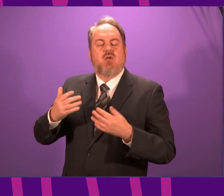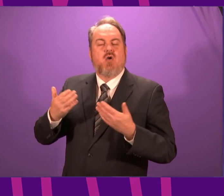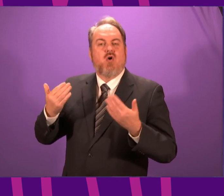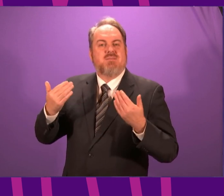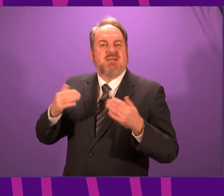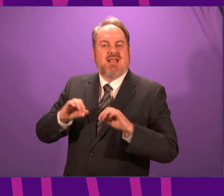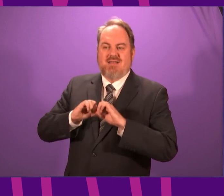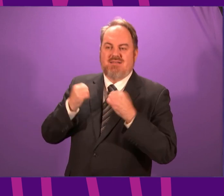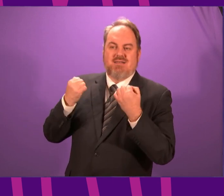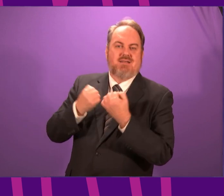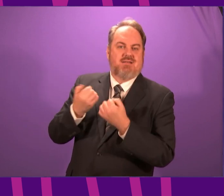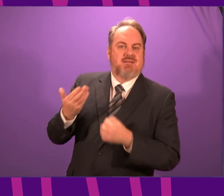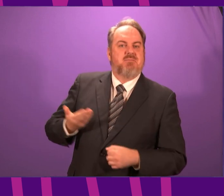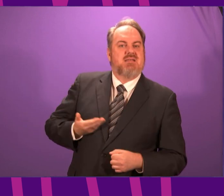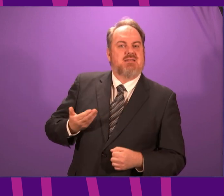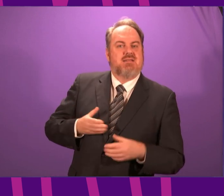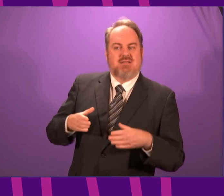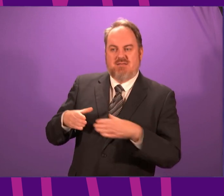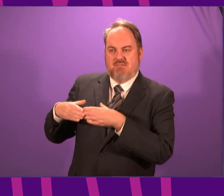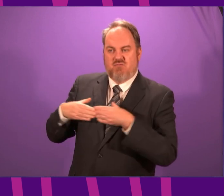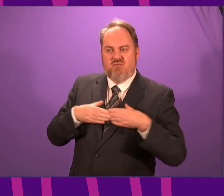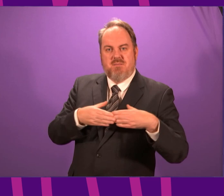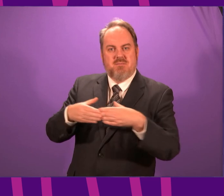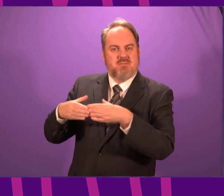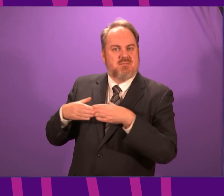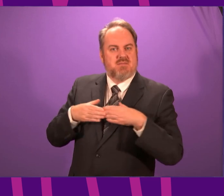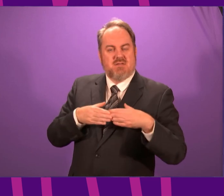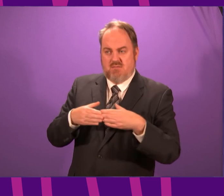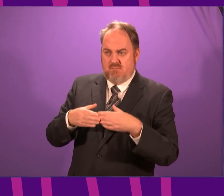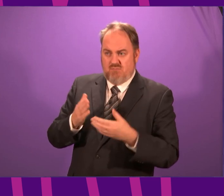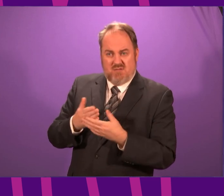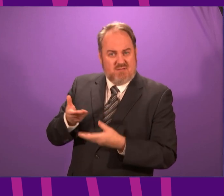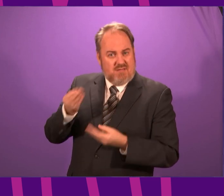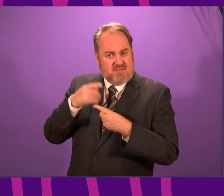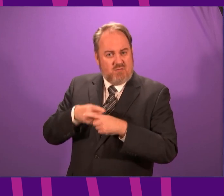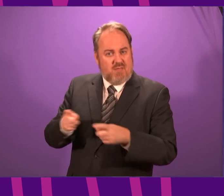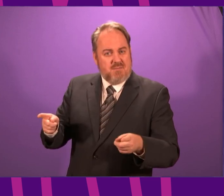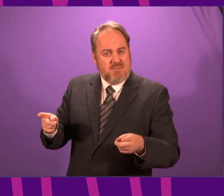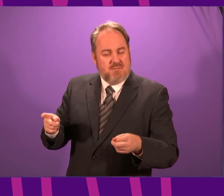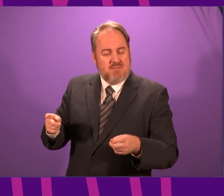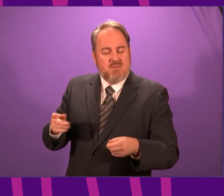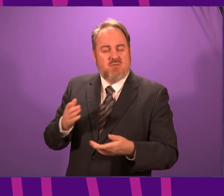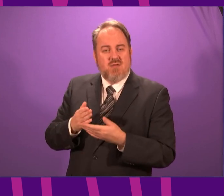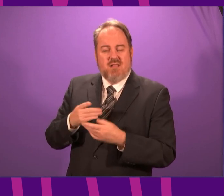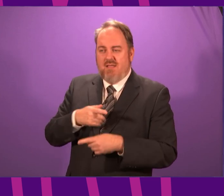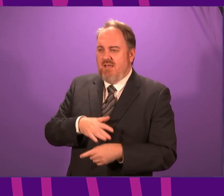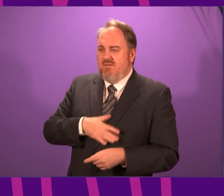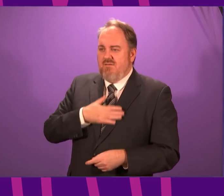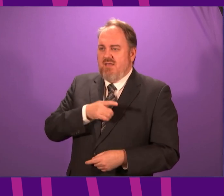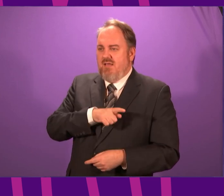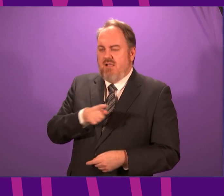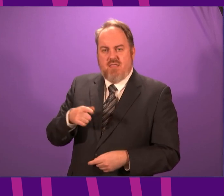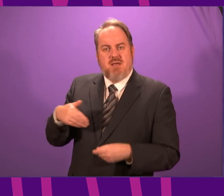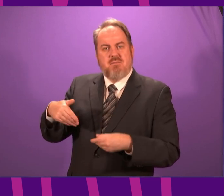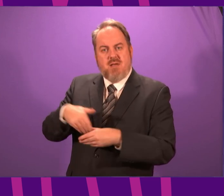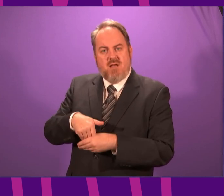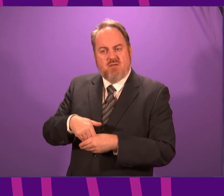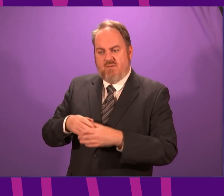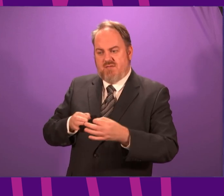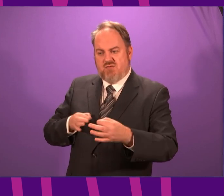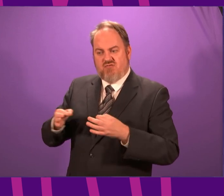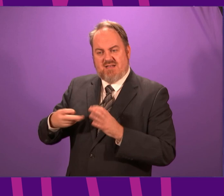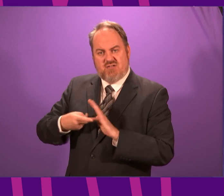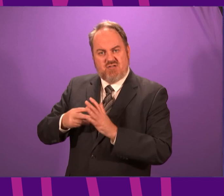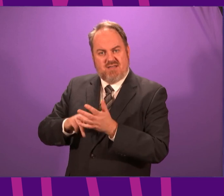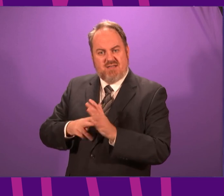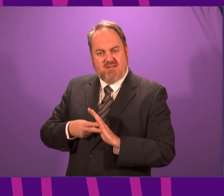it smoother, simply making the point that it's really important that people sign up to a strategy where they don't feel in any way